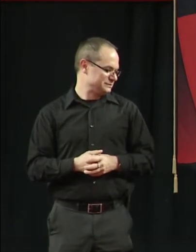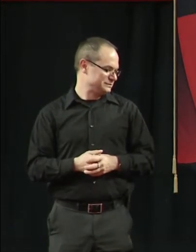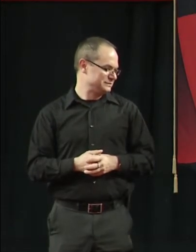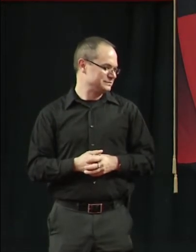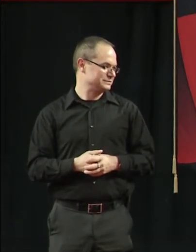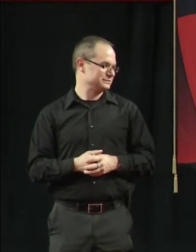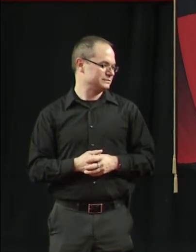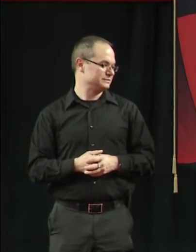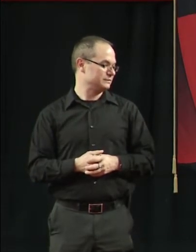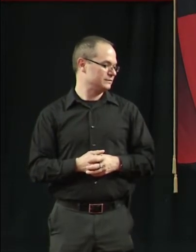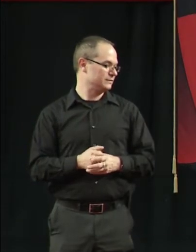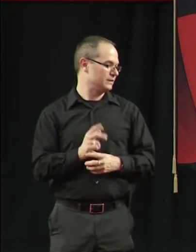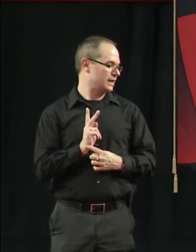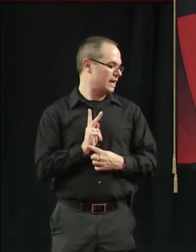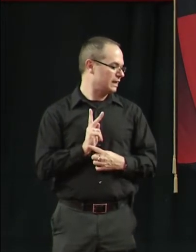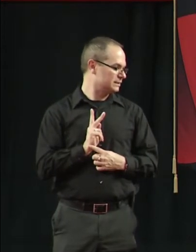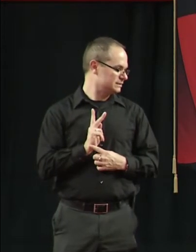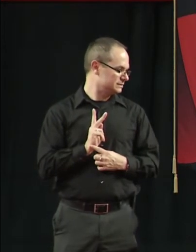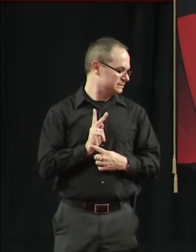K.